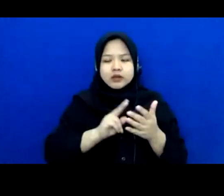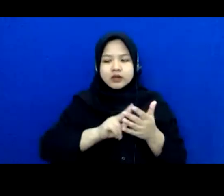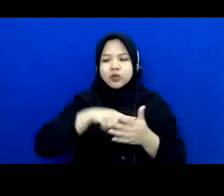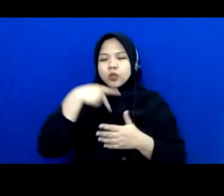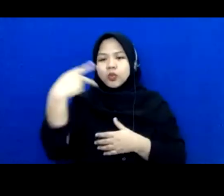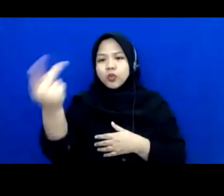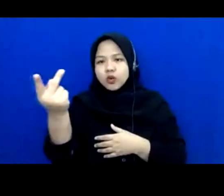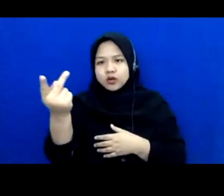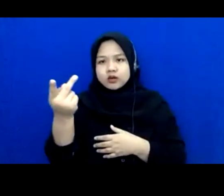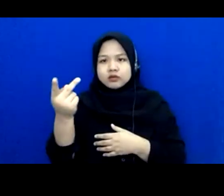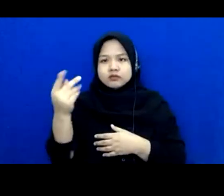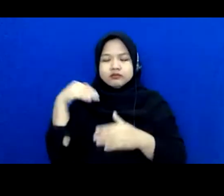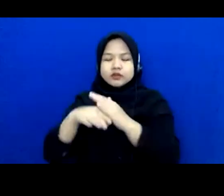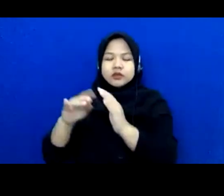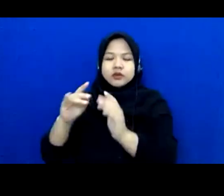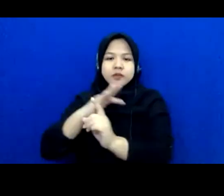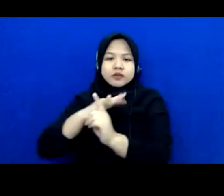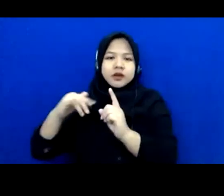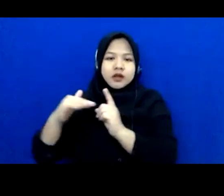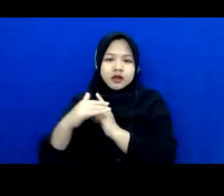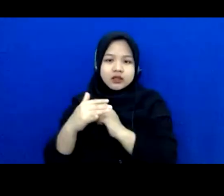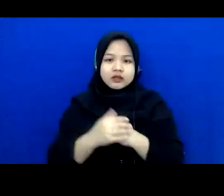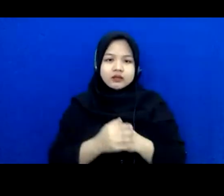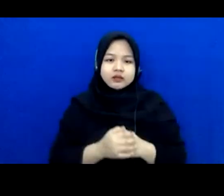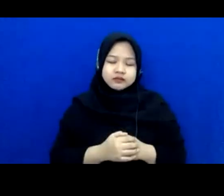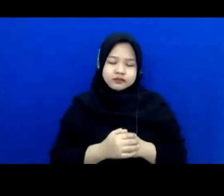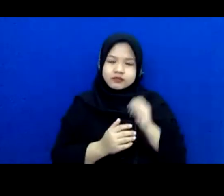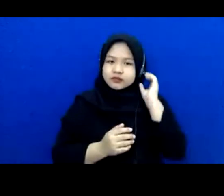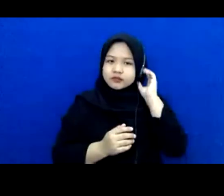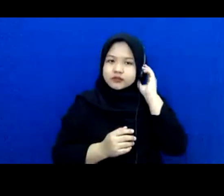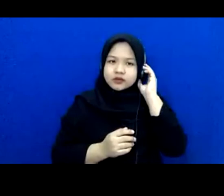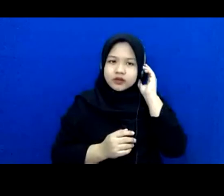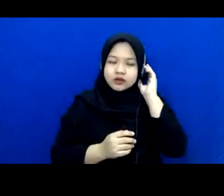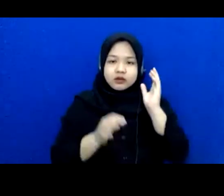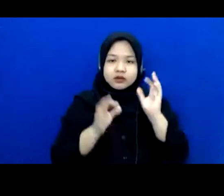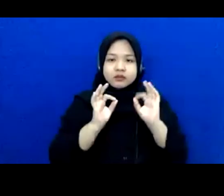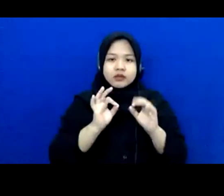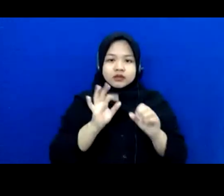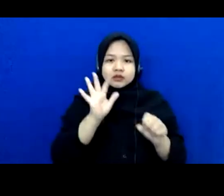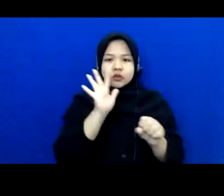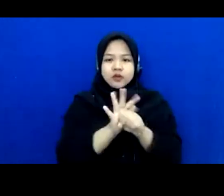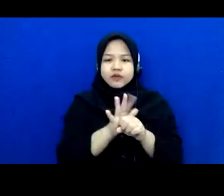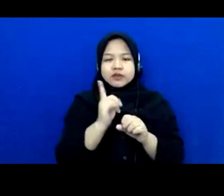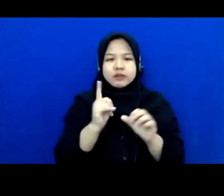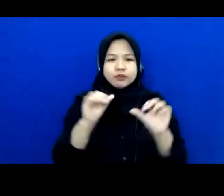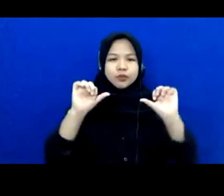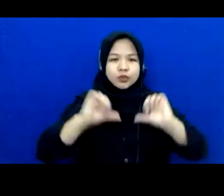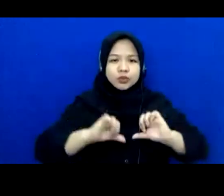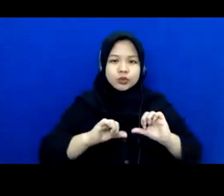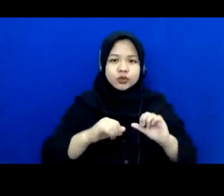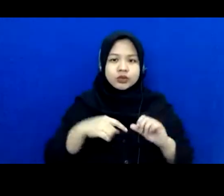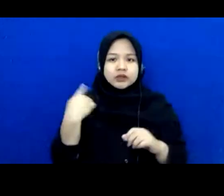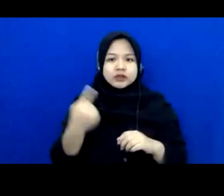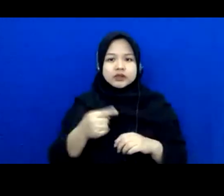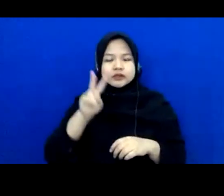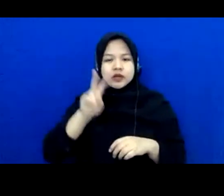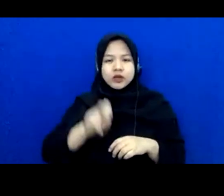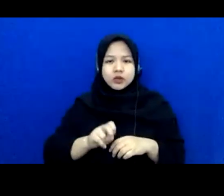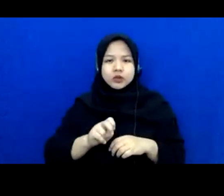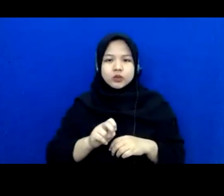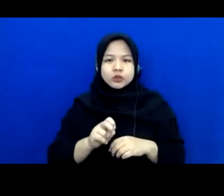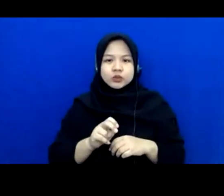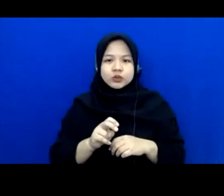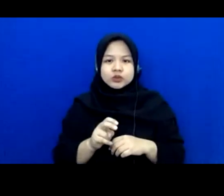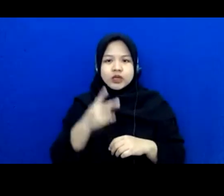into communities during that time when COVID was really bad. So we had to look at a